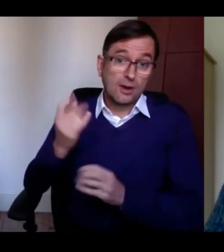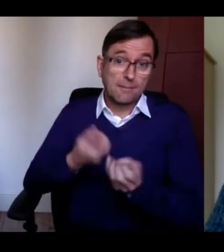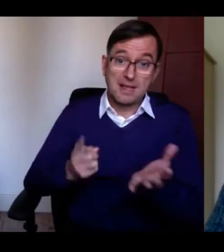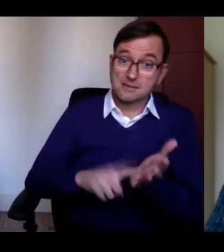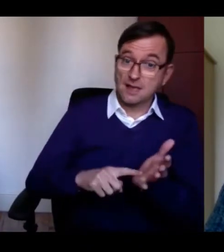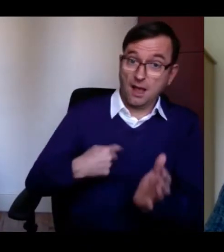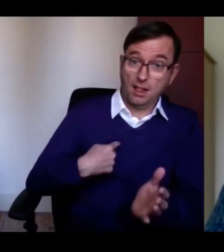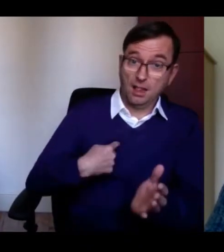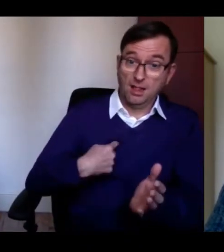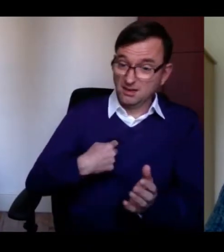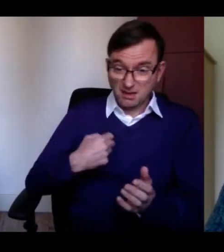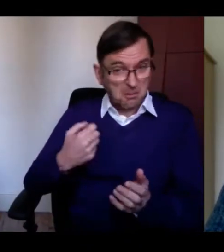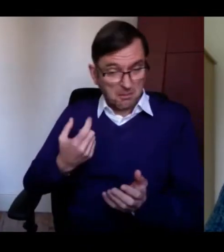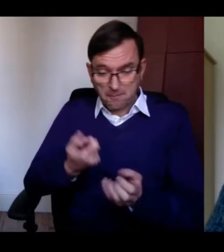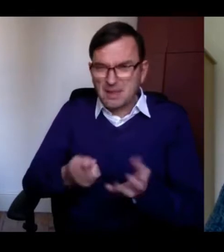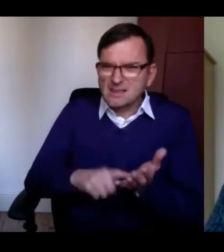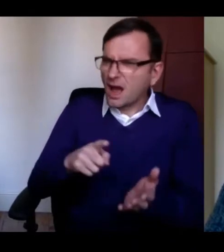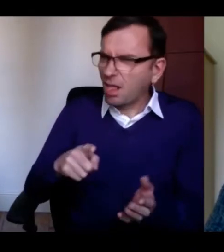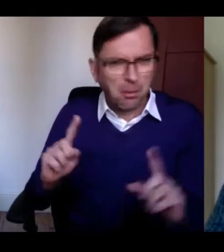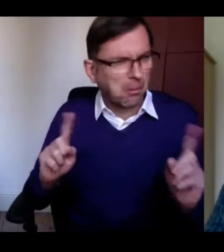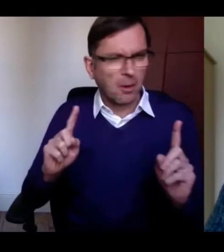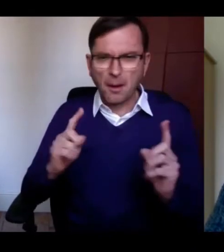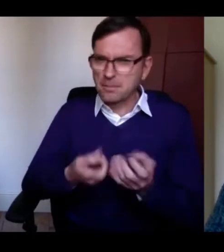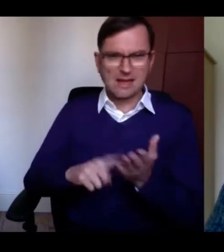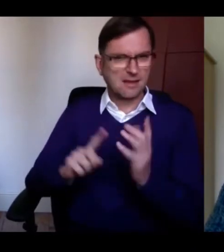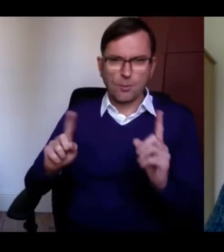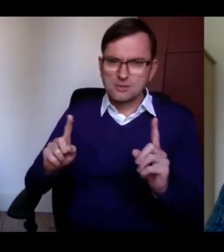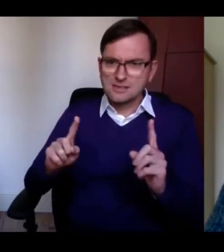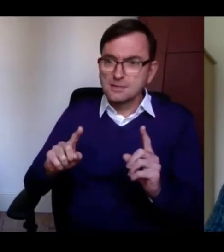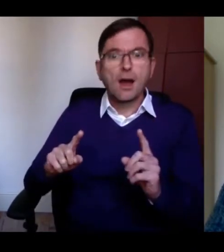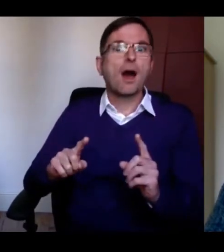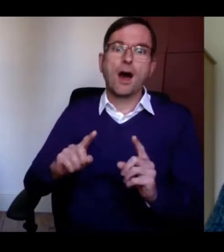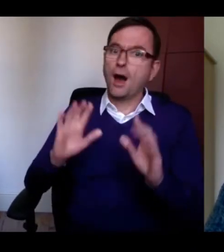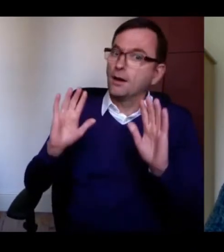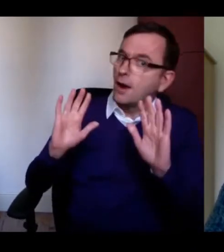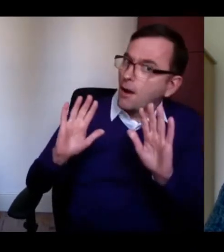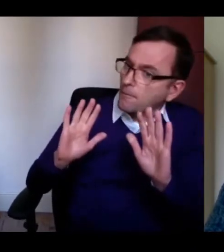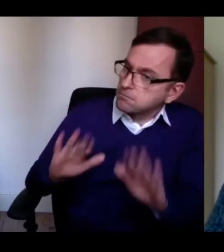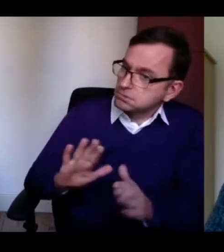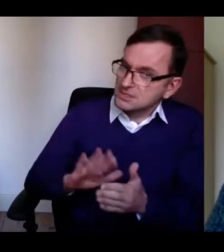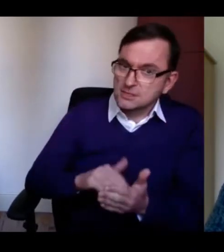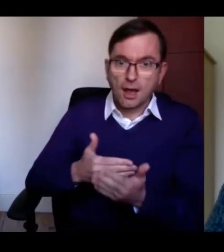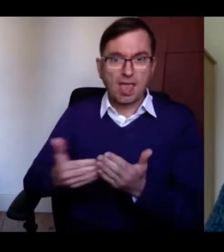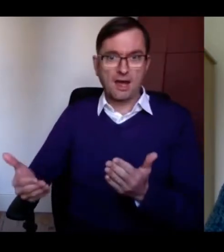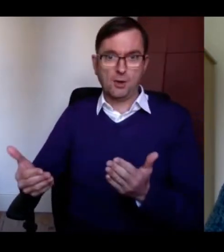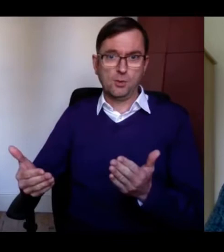do also give art tours in BSL. British Sign Language as well is what BSL is.